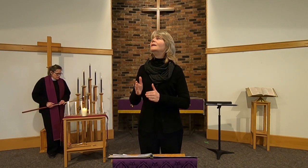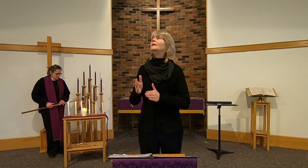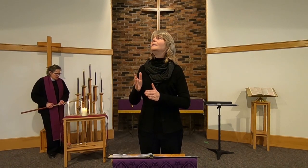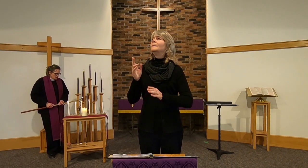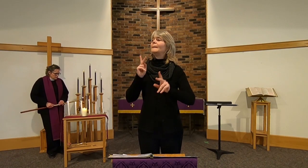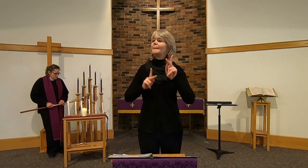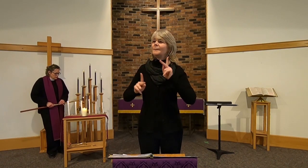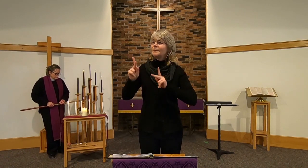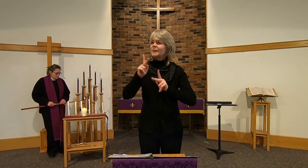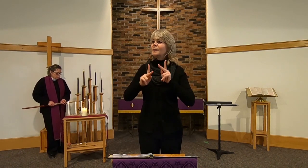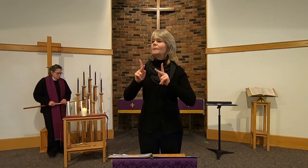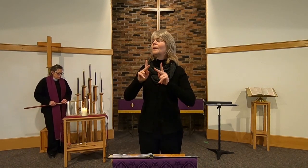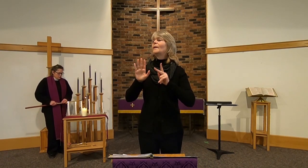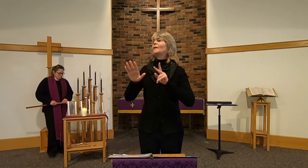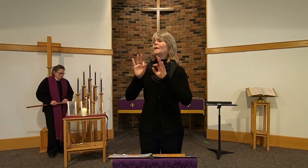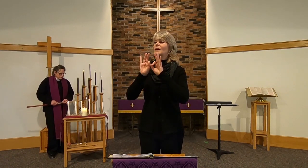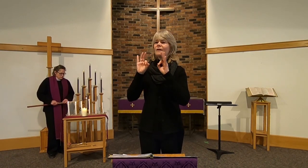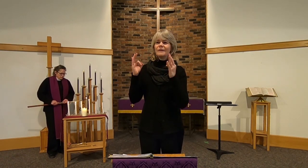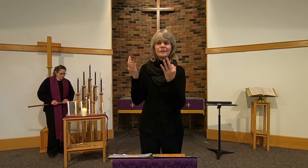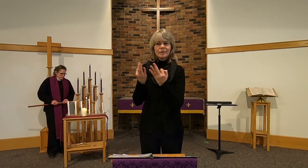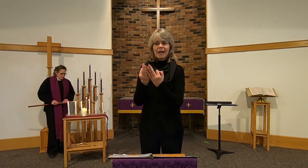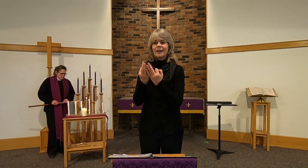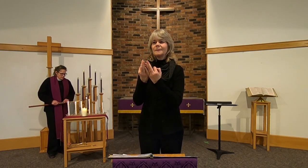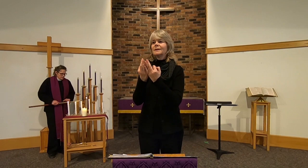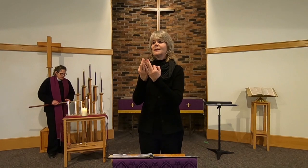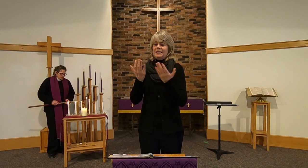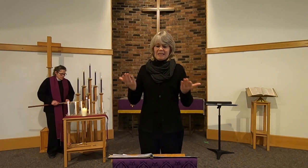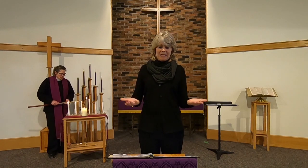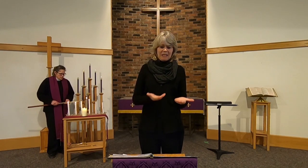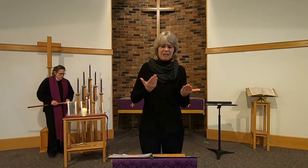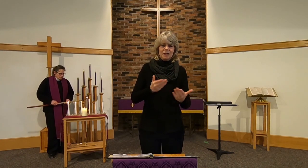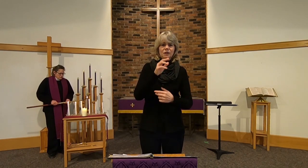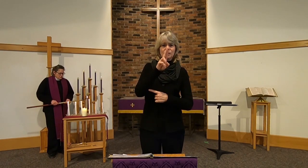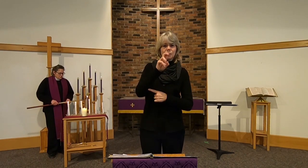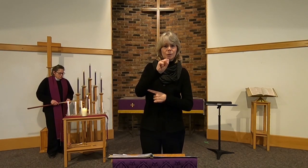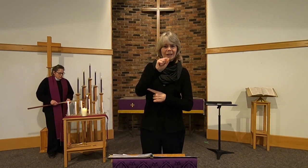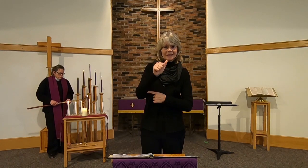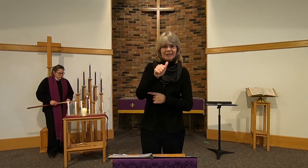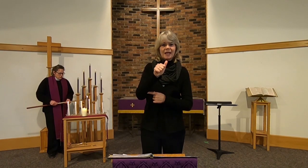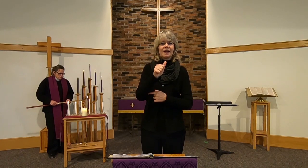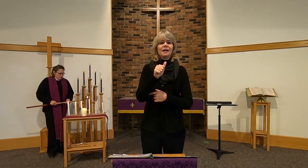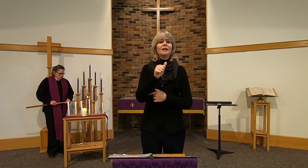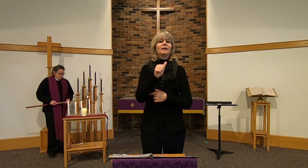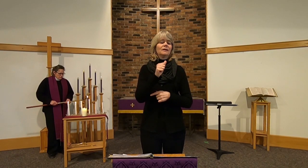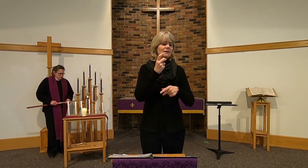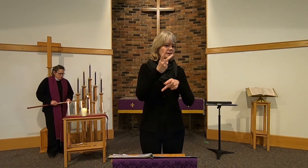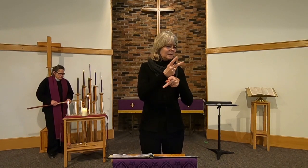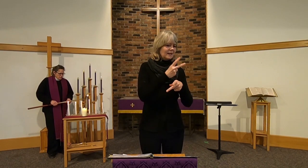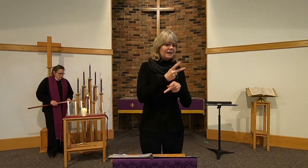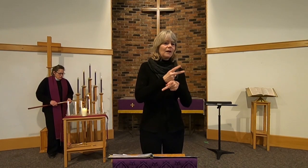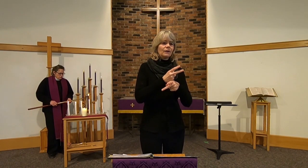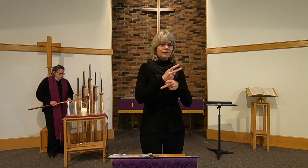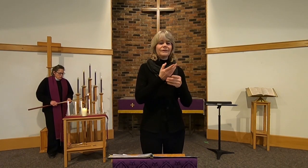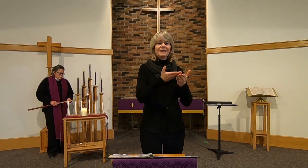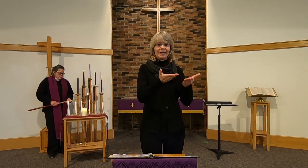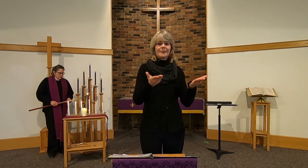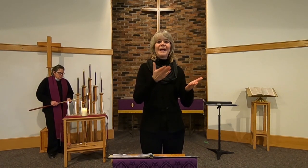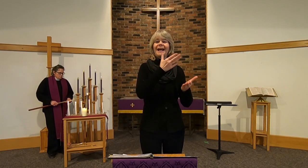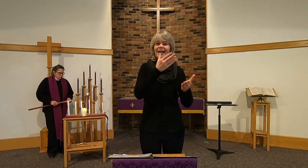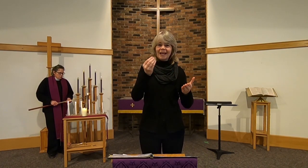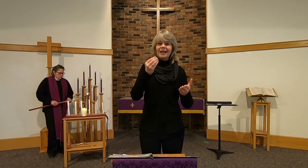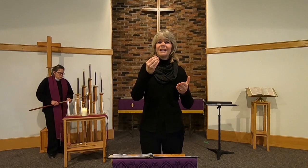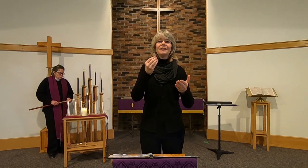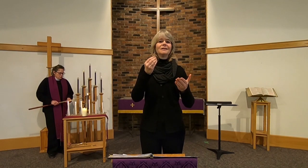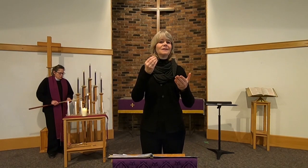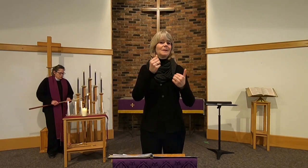members, personnel, people who are here in the United States serving and taking care of others, as well